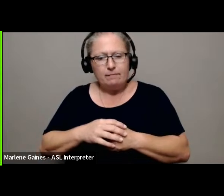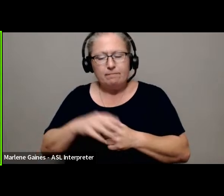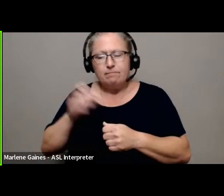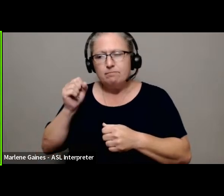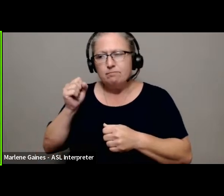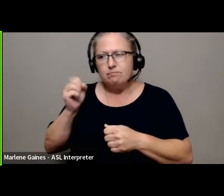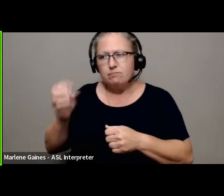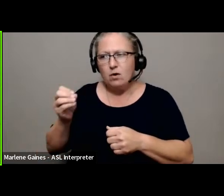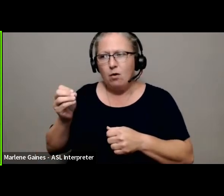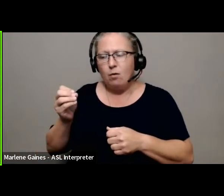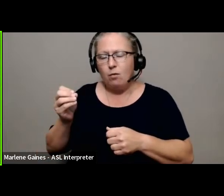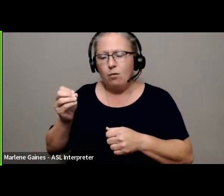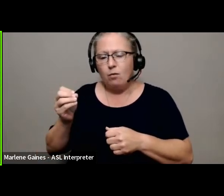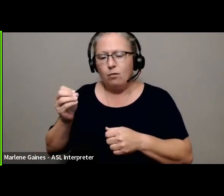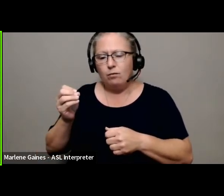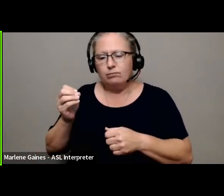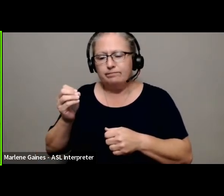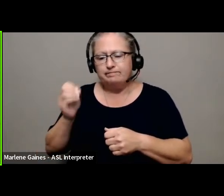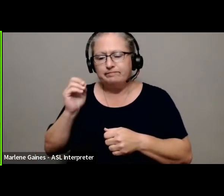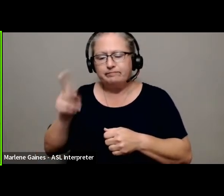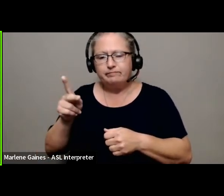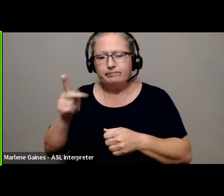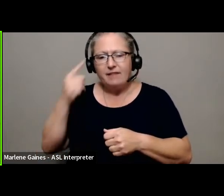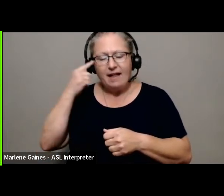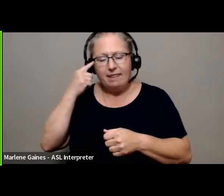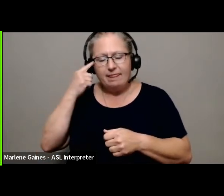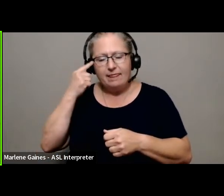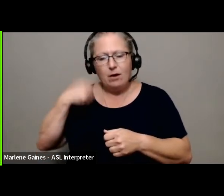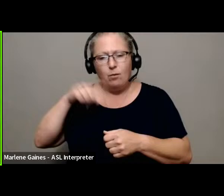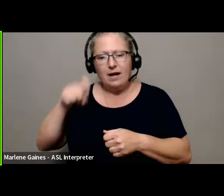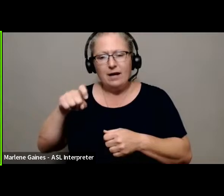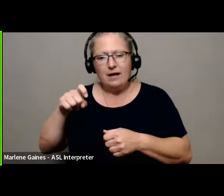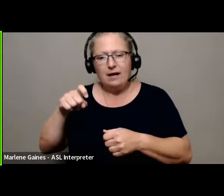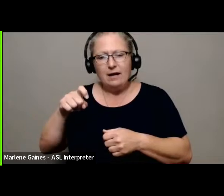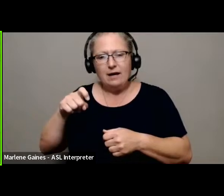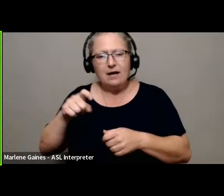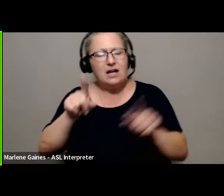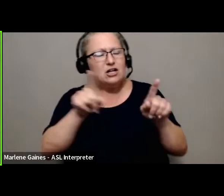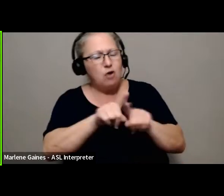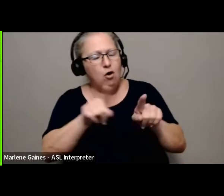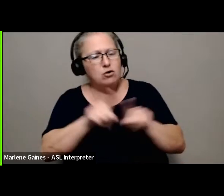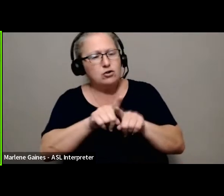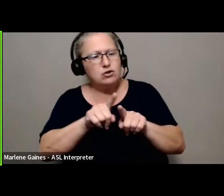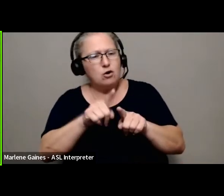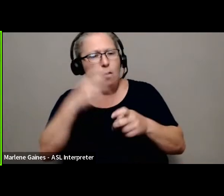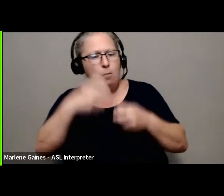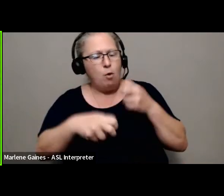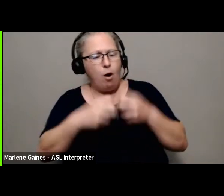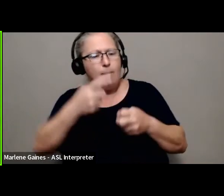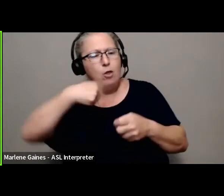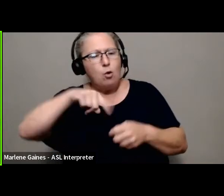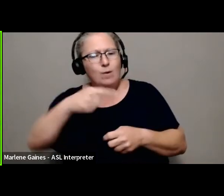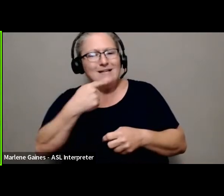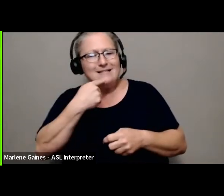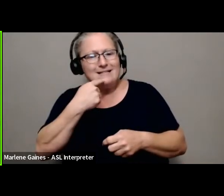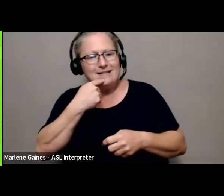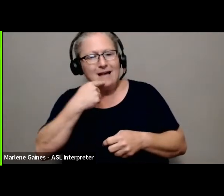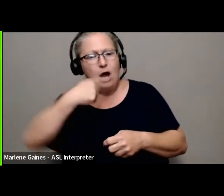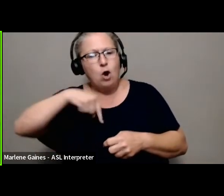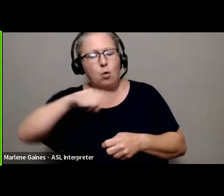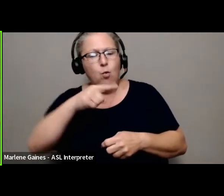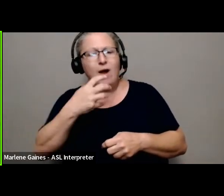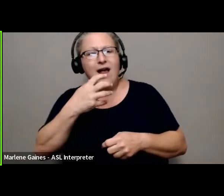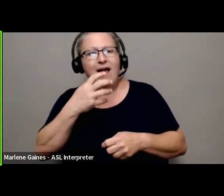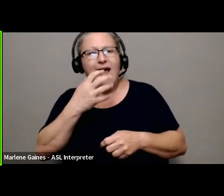So, okay, I think we need to. It's also a problem that we say that we